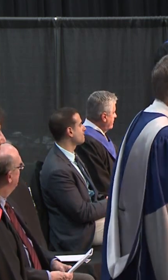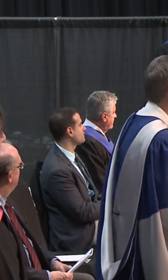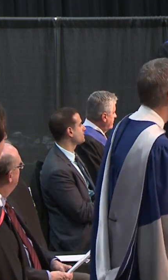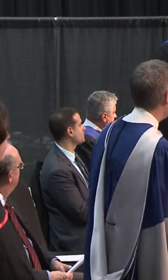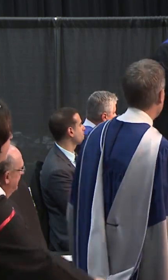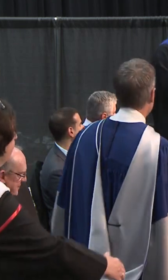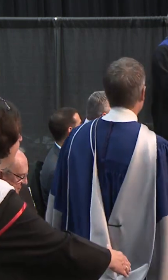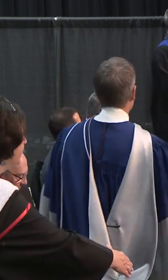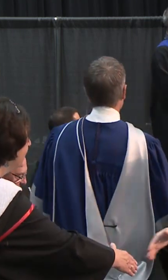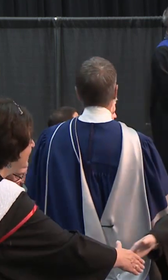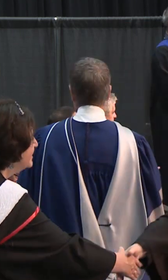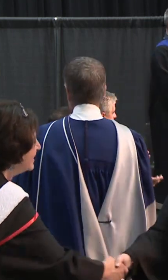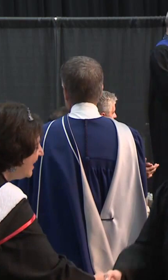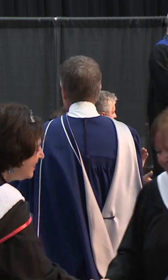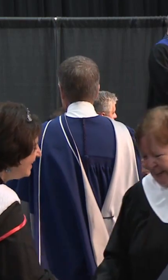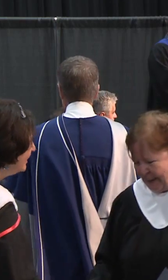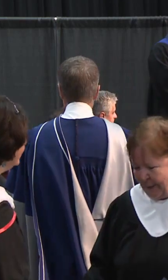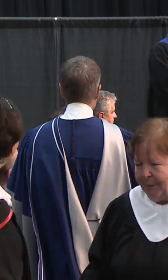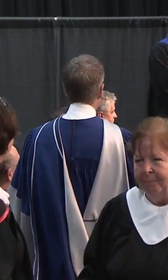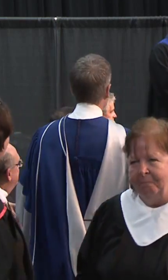Kelsey Sullivan.